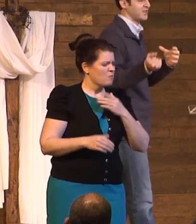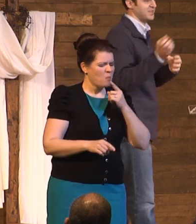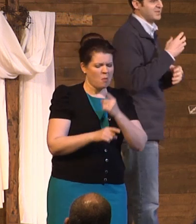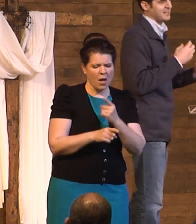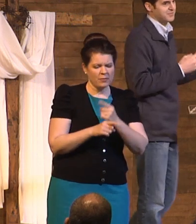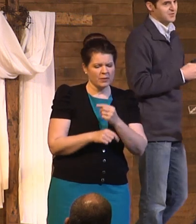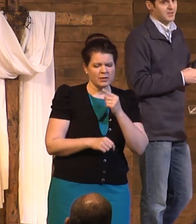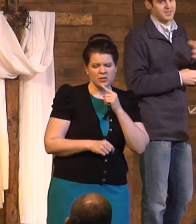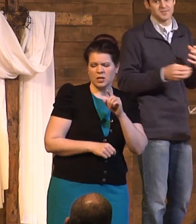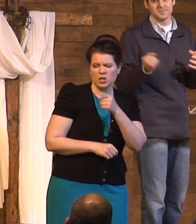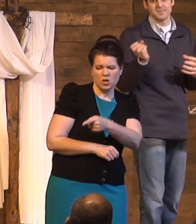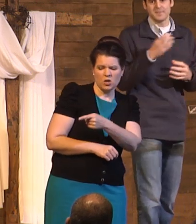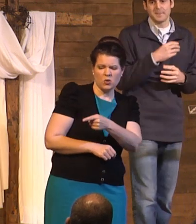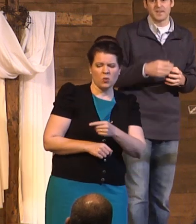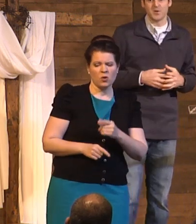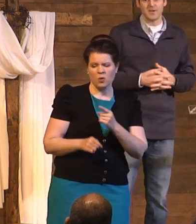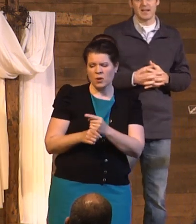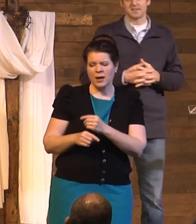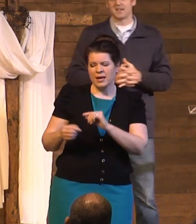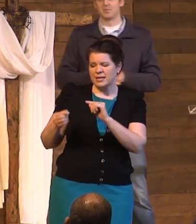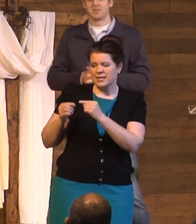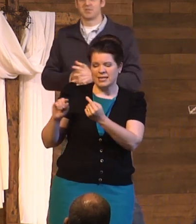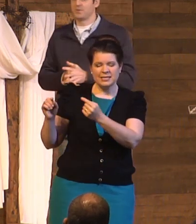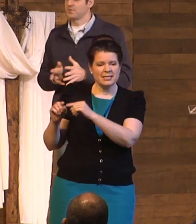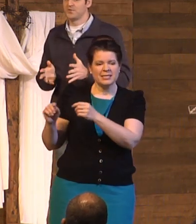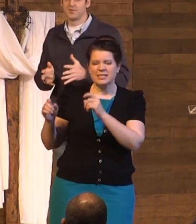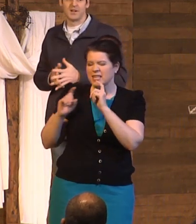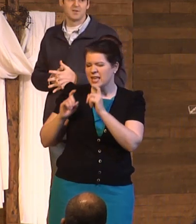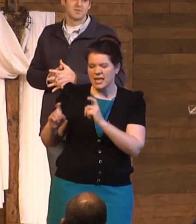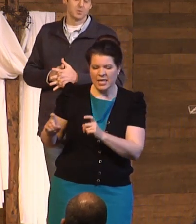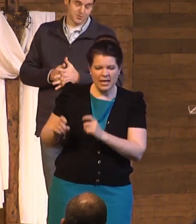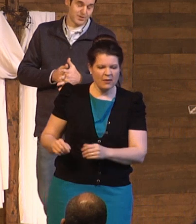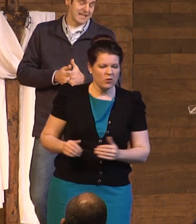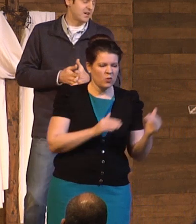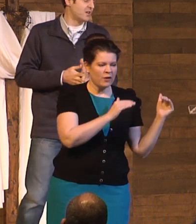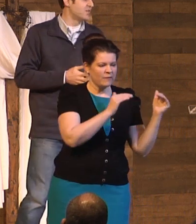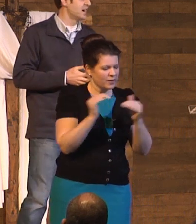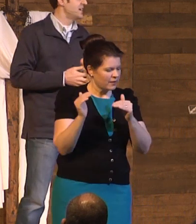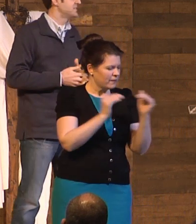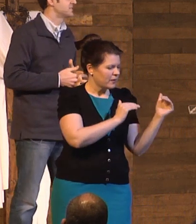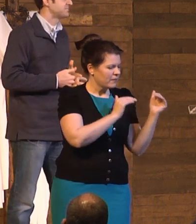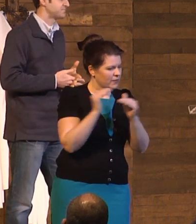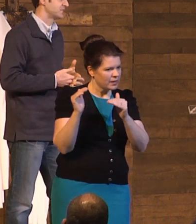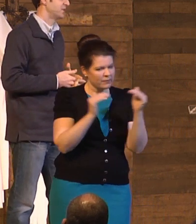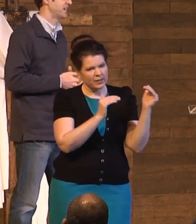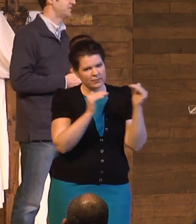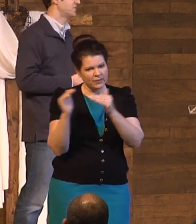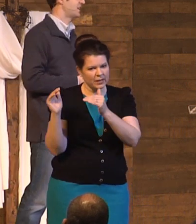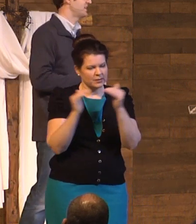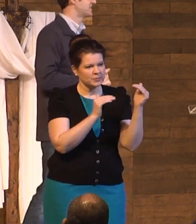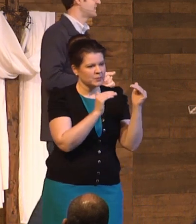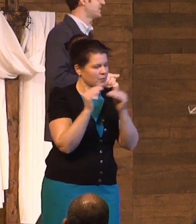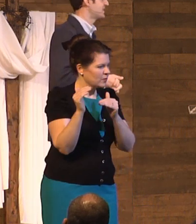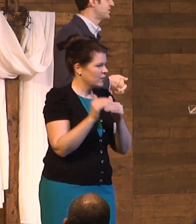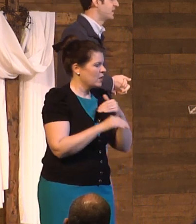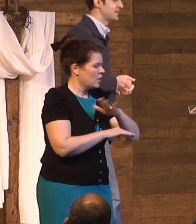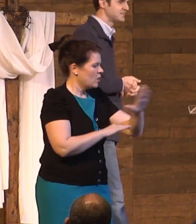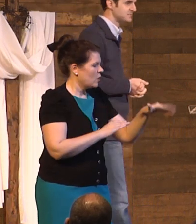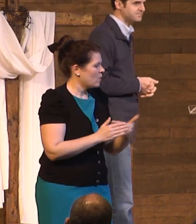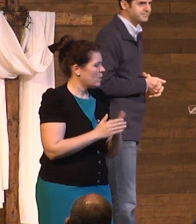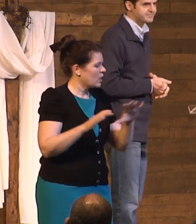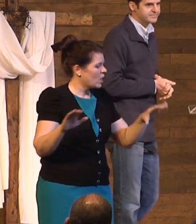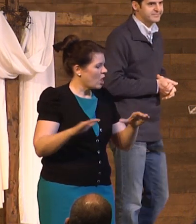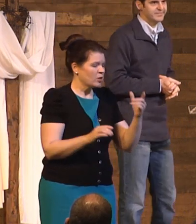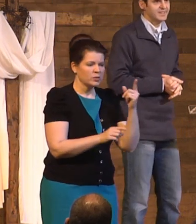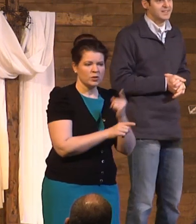and forth and back and forth. And we act like a bunch of people doing right with what's right in our own eyes. And we have no king to tell us otherwise.